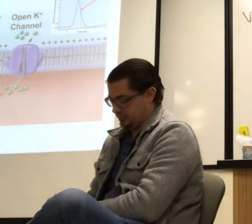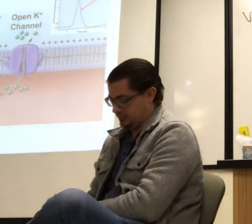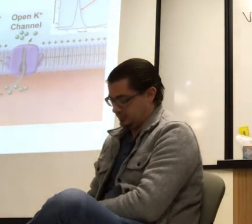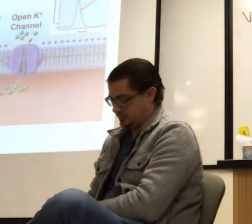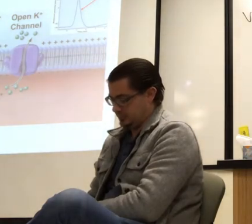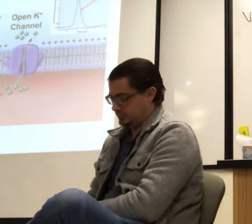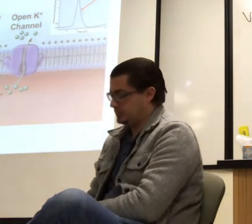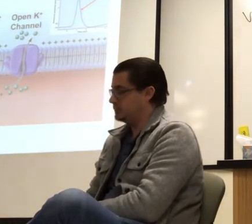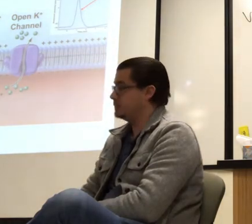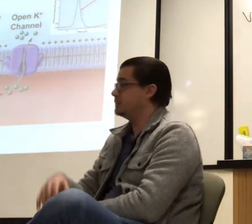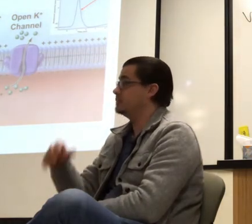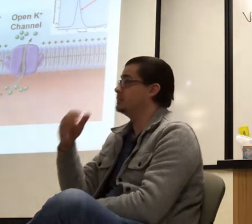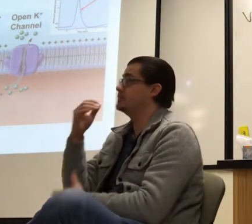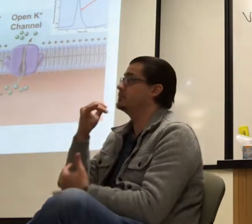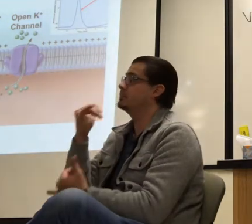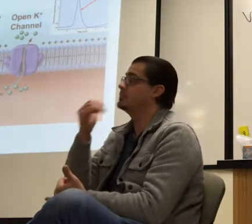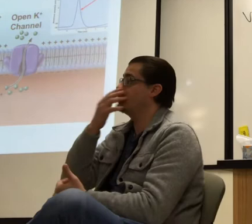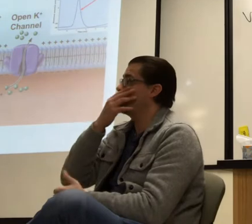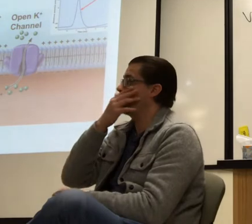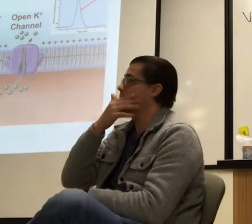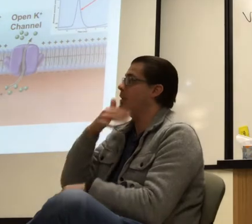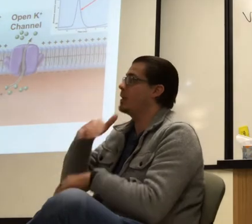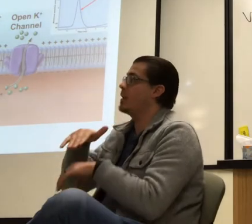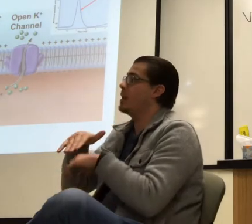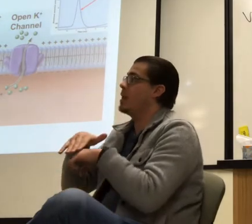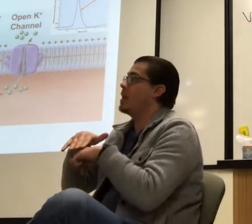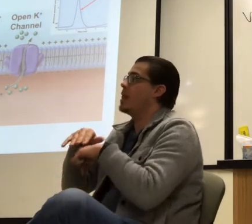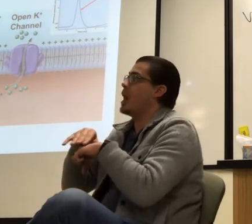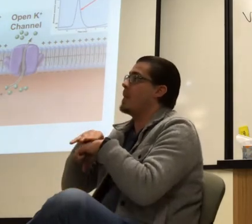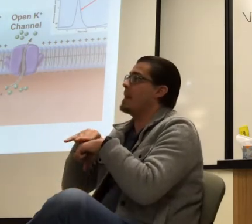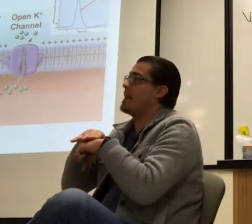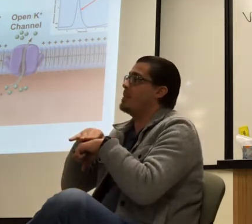Right now, the membrane potential